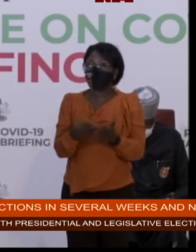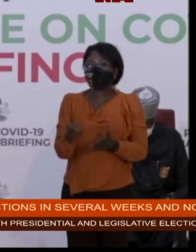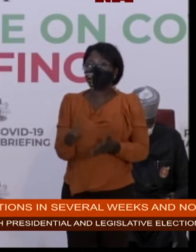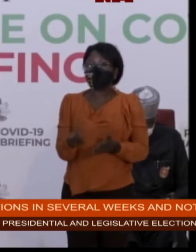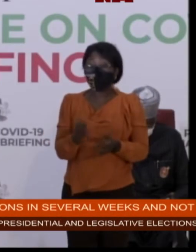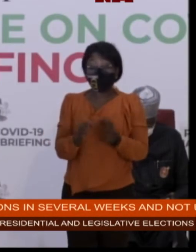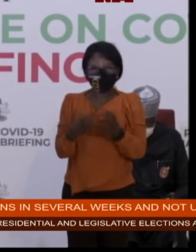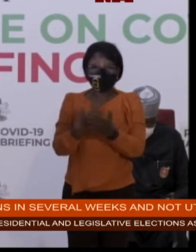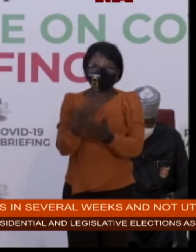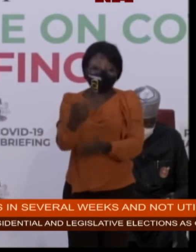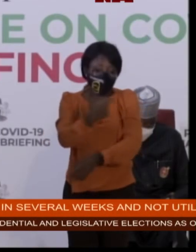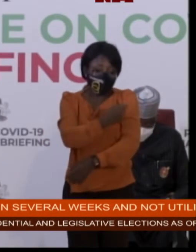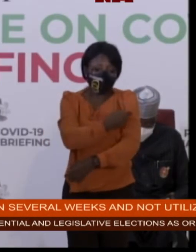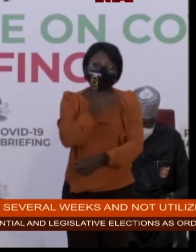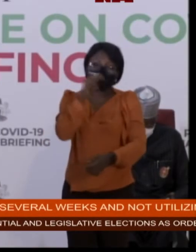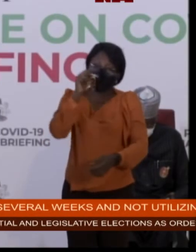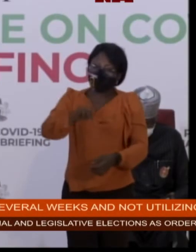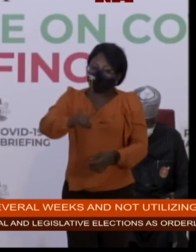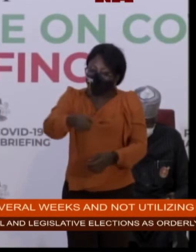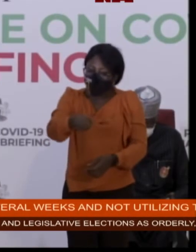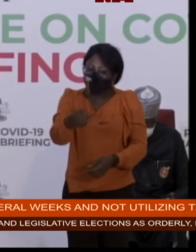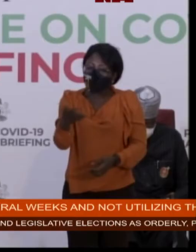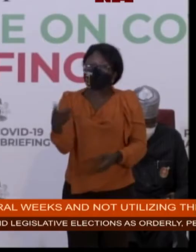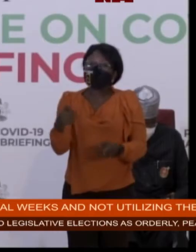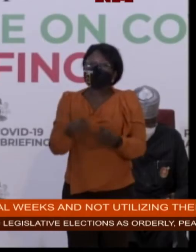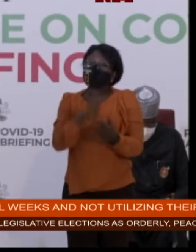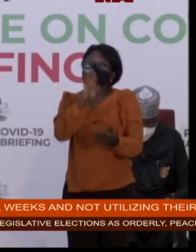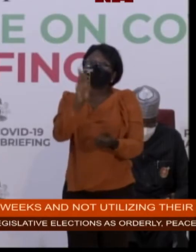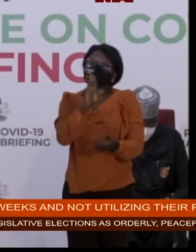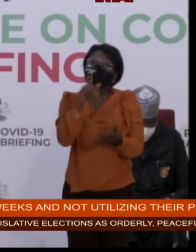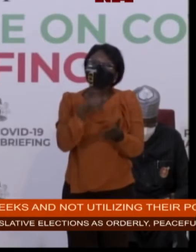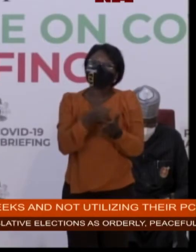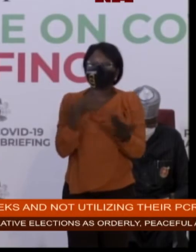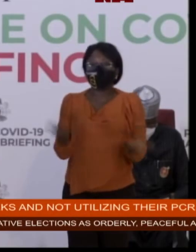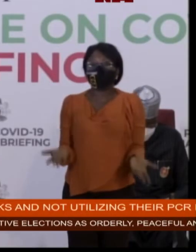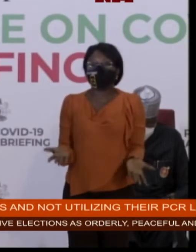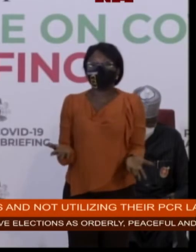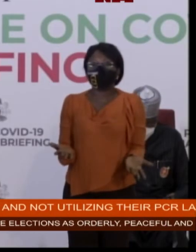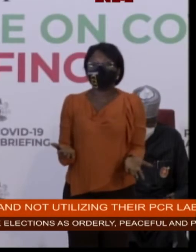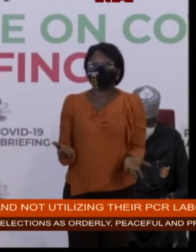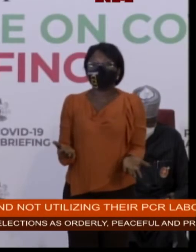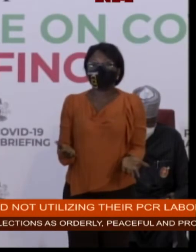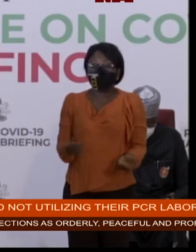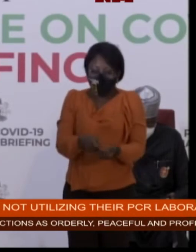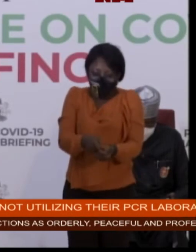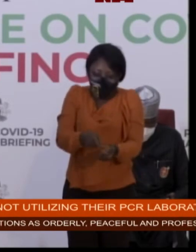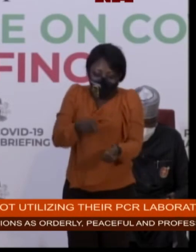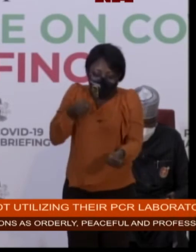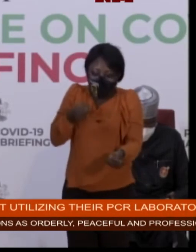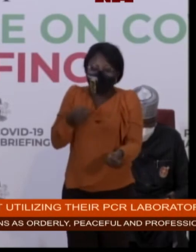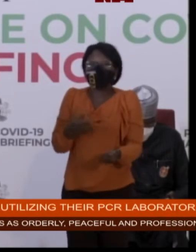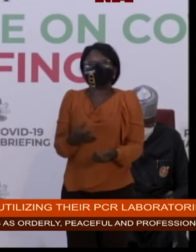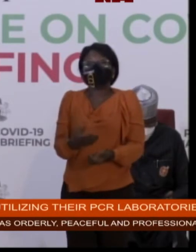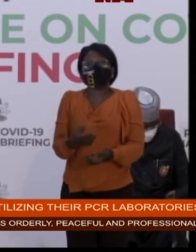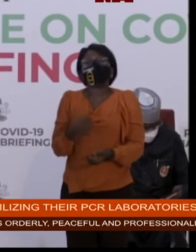need syringe. You need other things to administer these vaccines. So